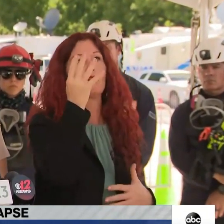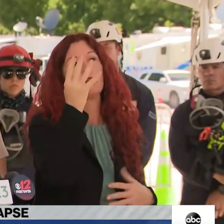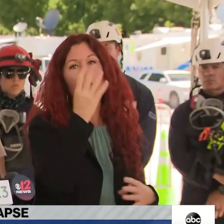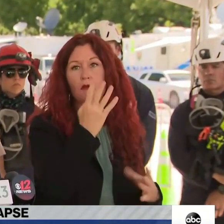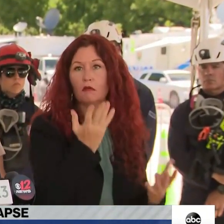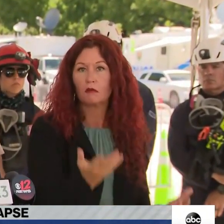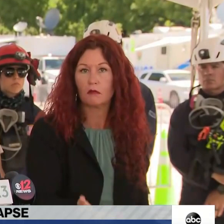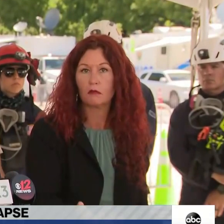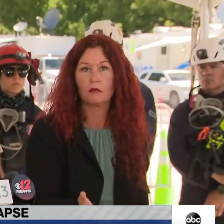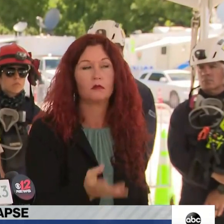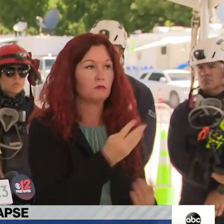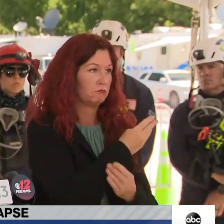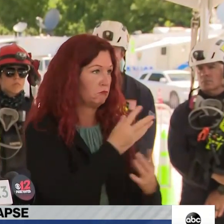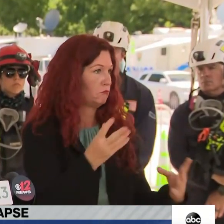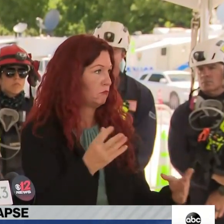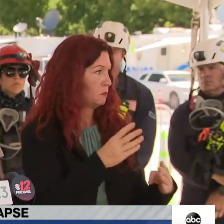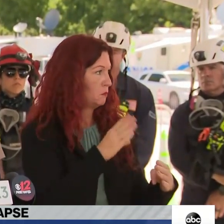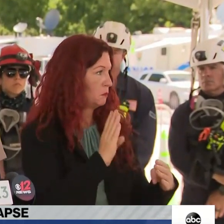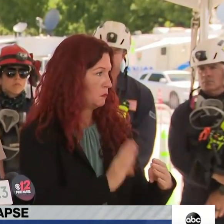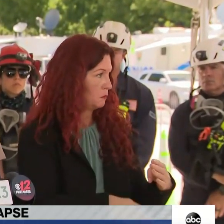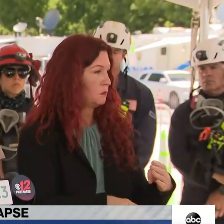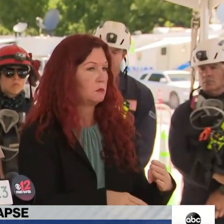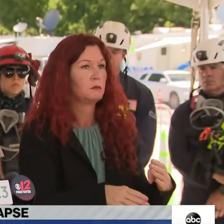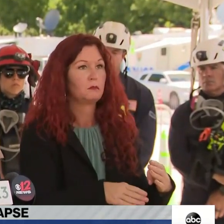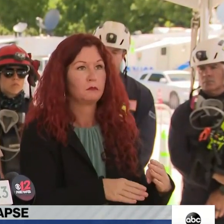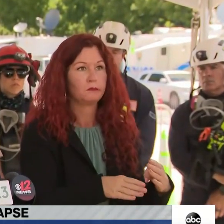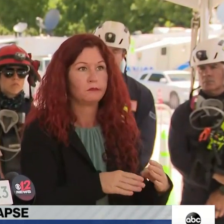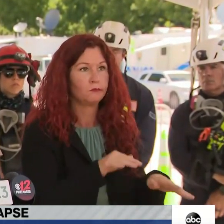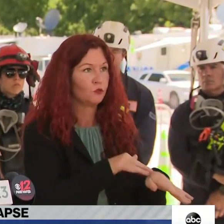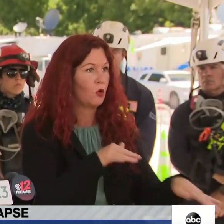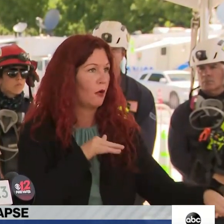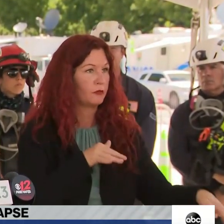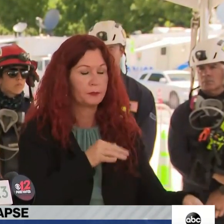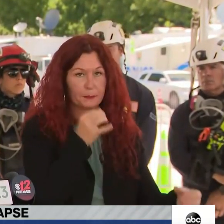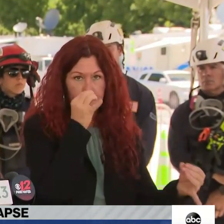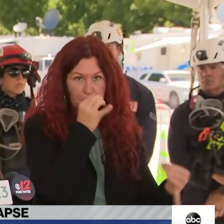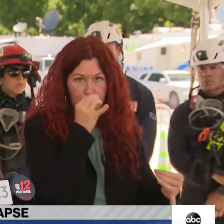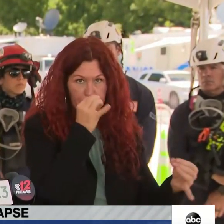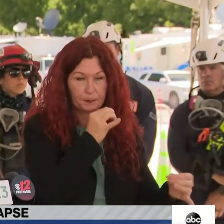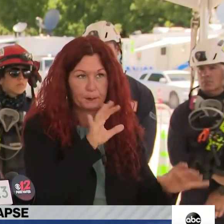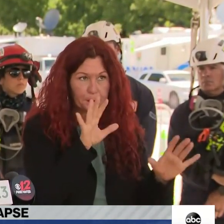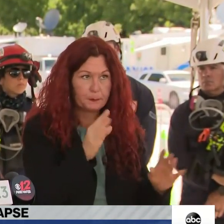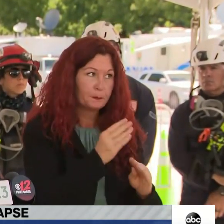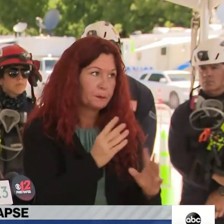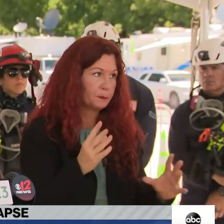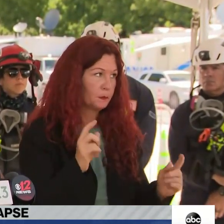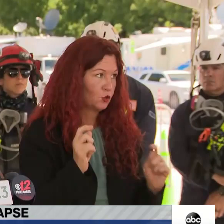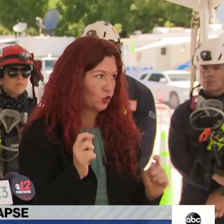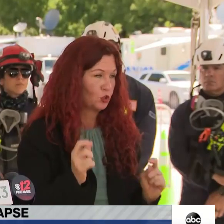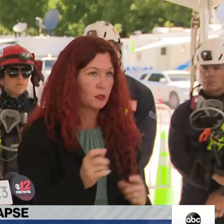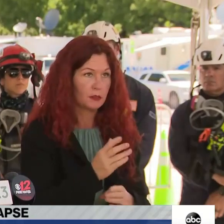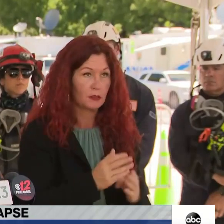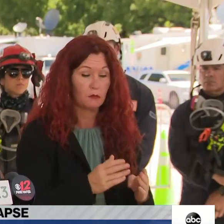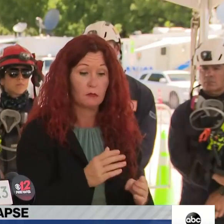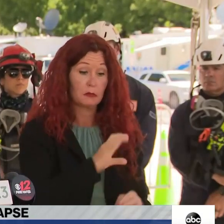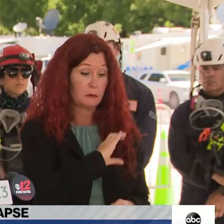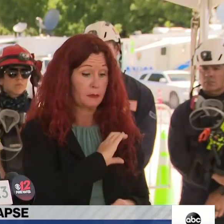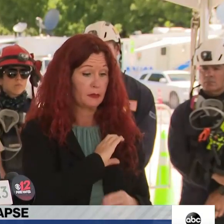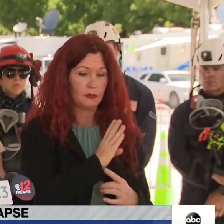checkpoints. Even though we're shifting resources out of the area, let me reassure you that the Miami-Dade Police Department will remain on